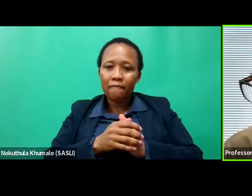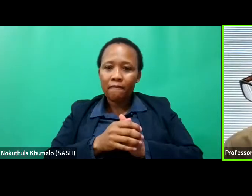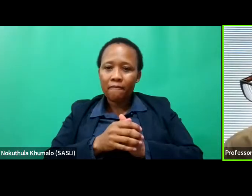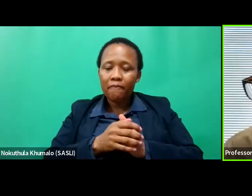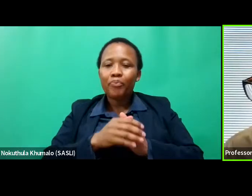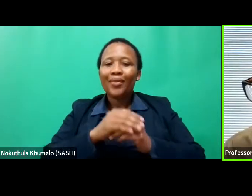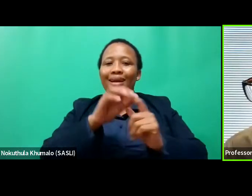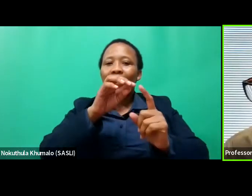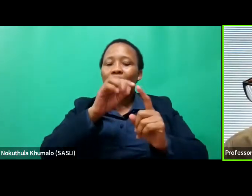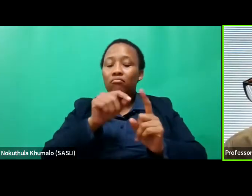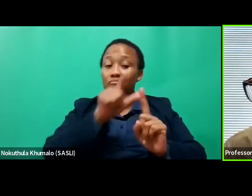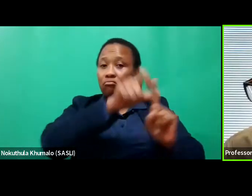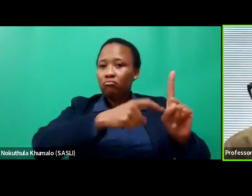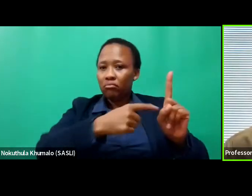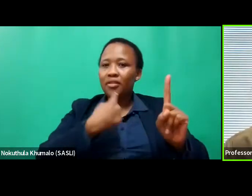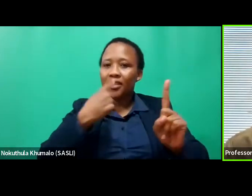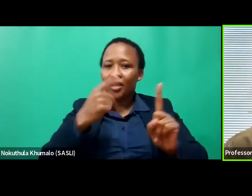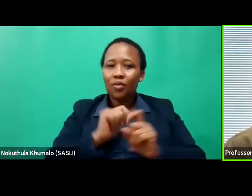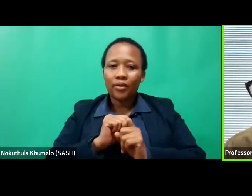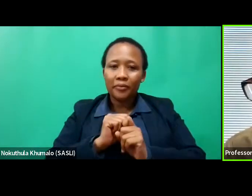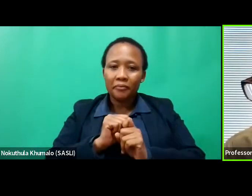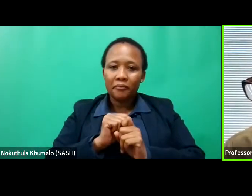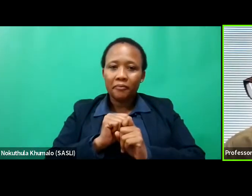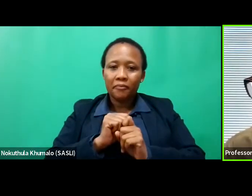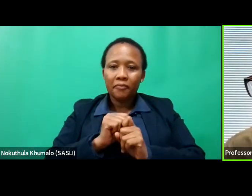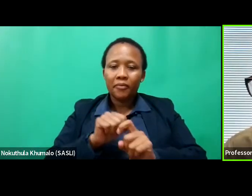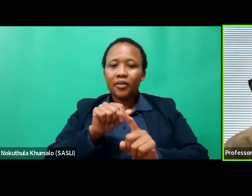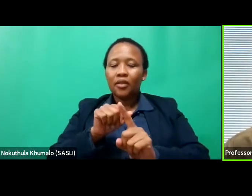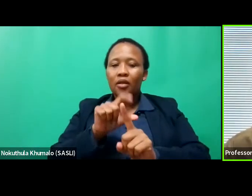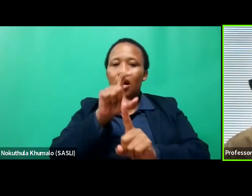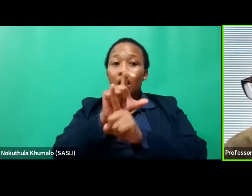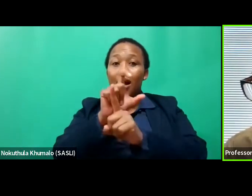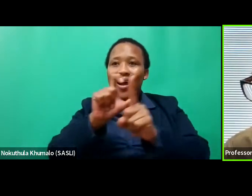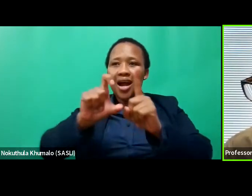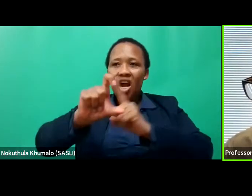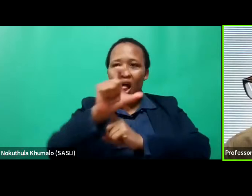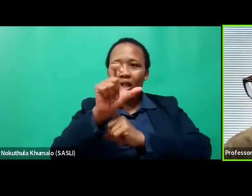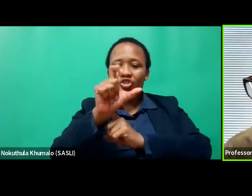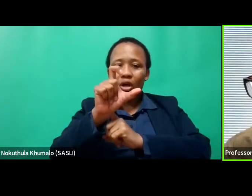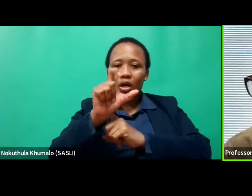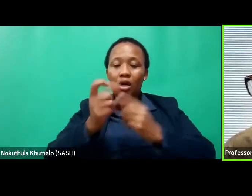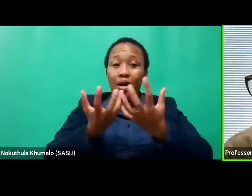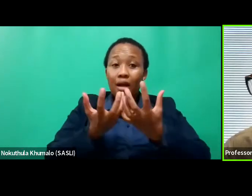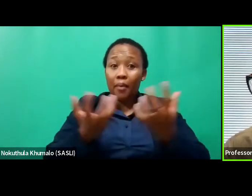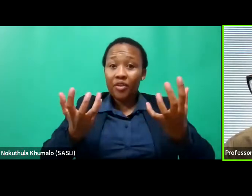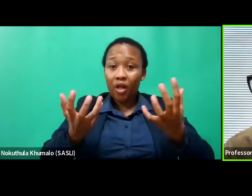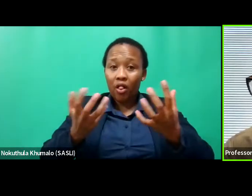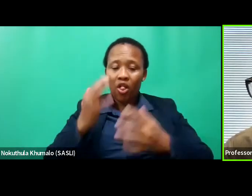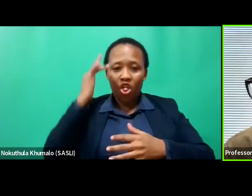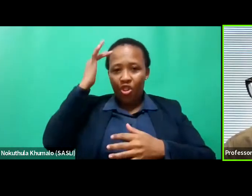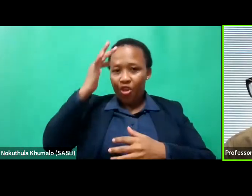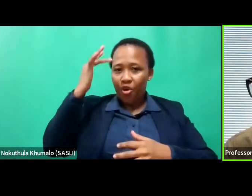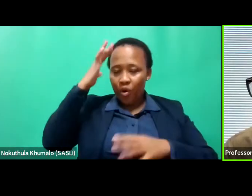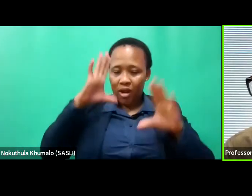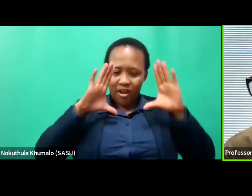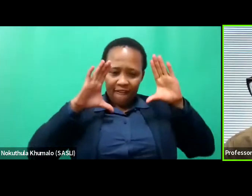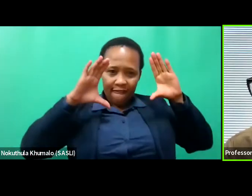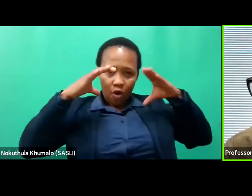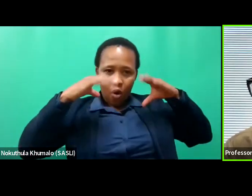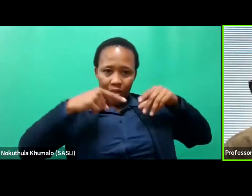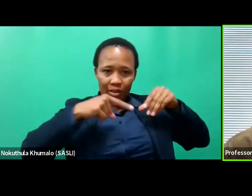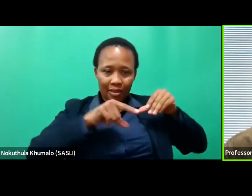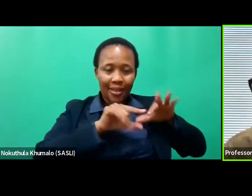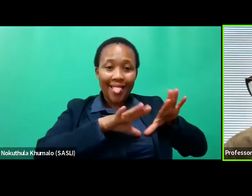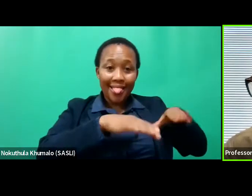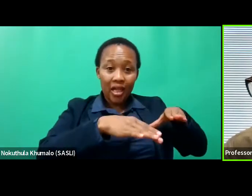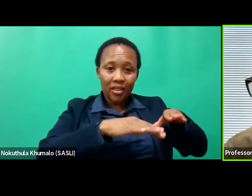cultural capital theory must focus on the contributions of the working class learners and alleviate the dominance